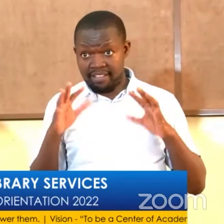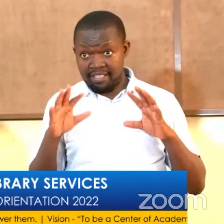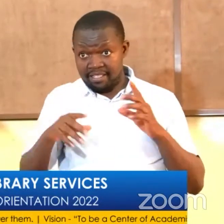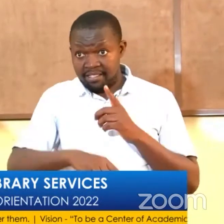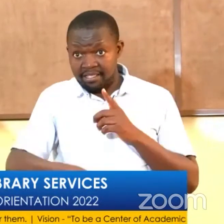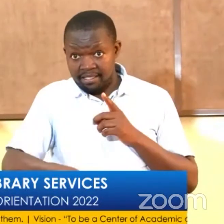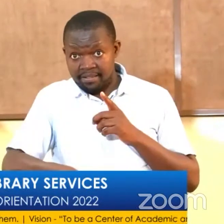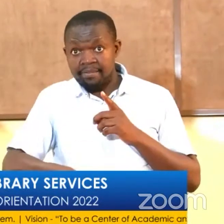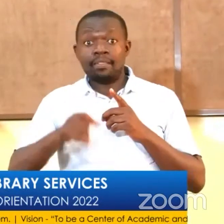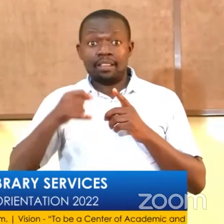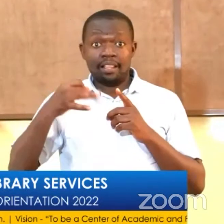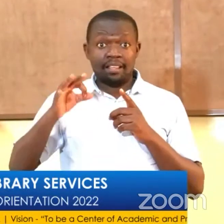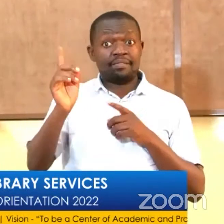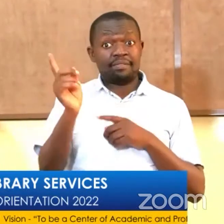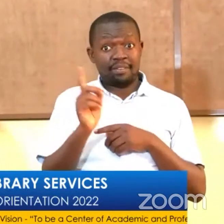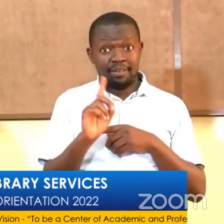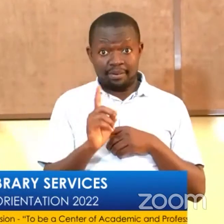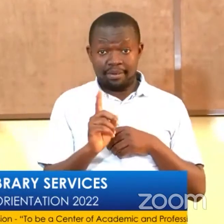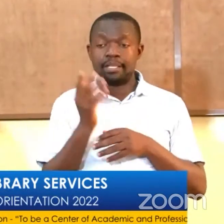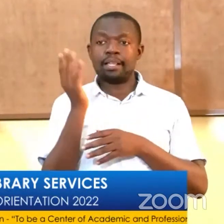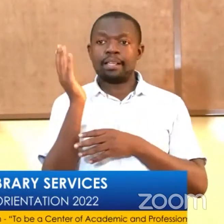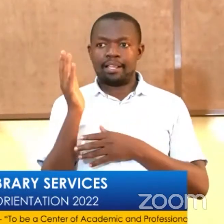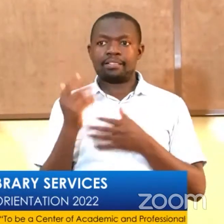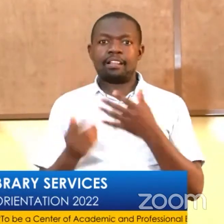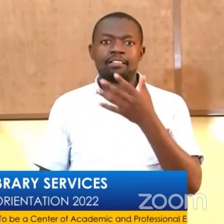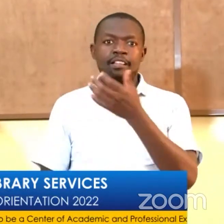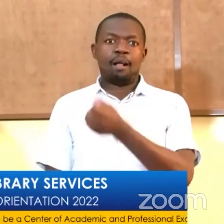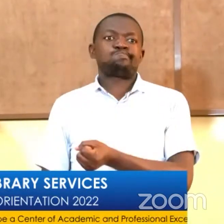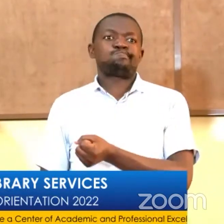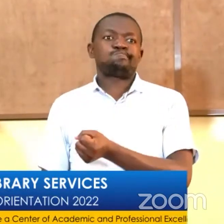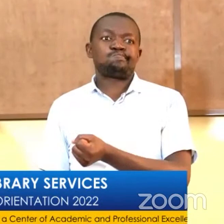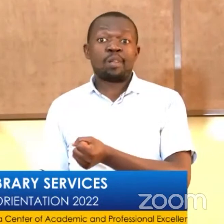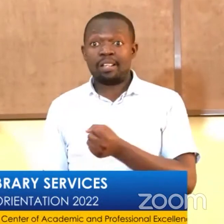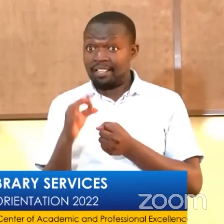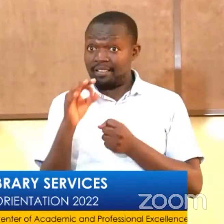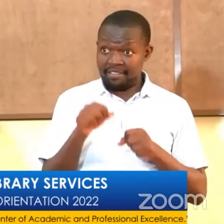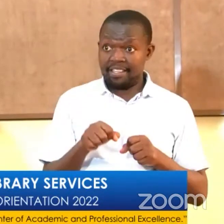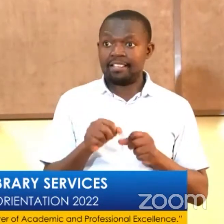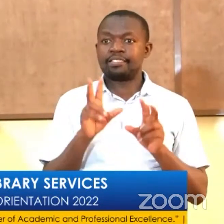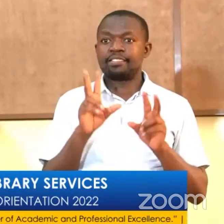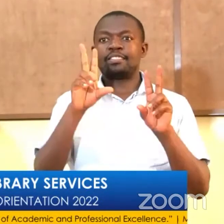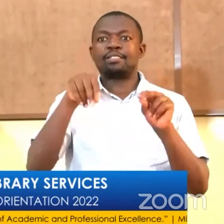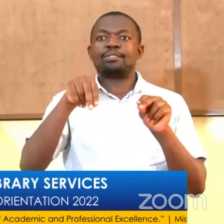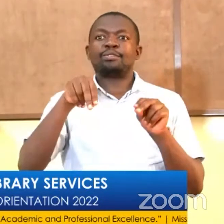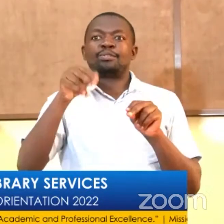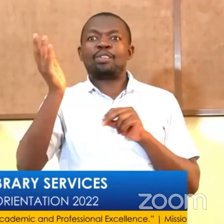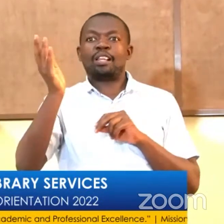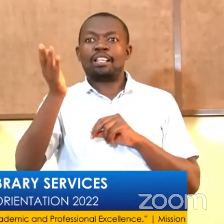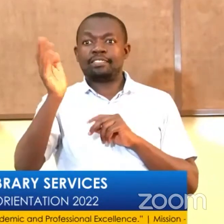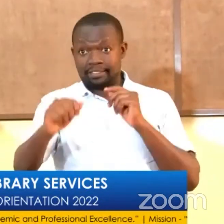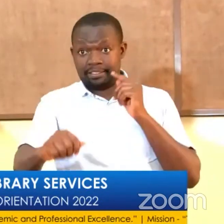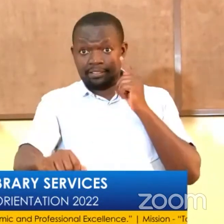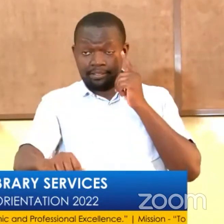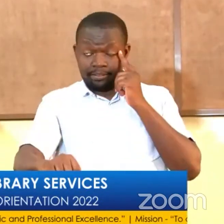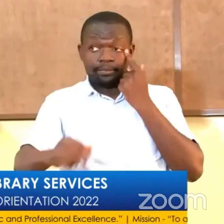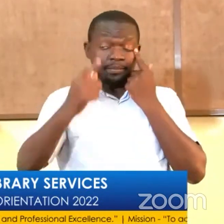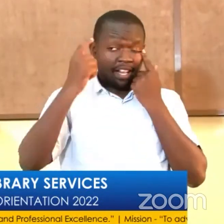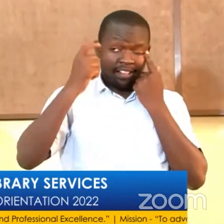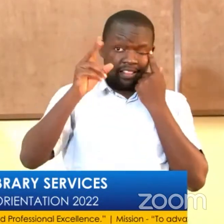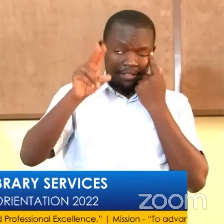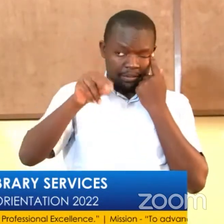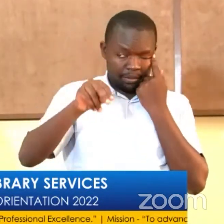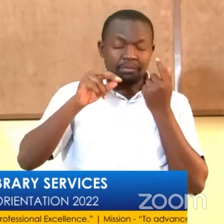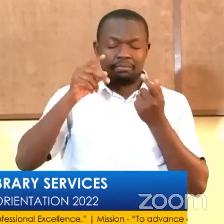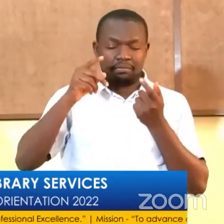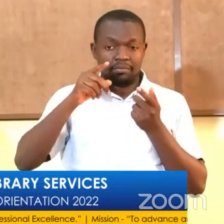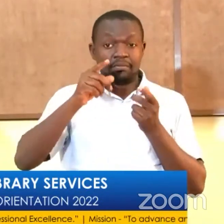If it is not, the lectures are on. If yes, no lectures. I think it is a no, we shall have